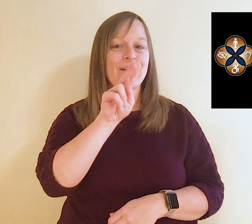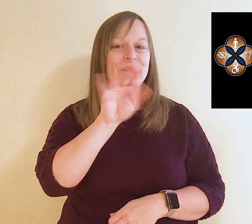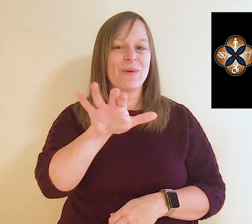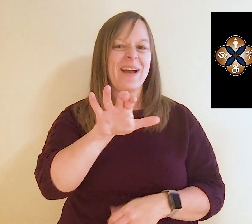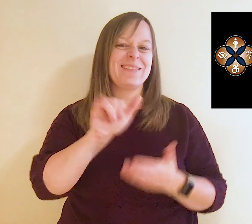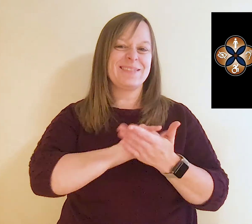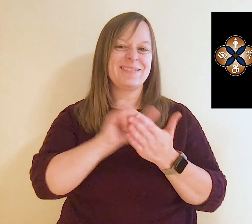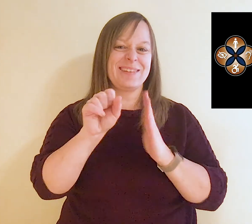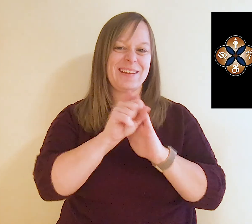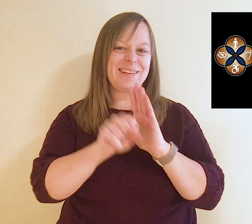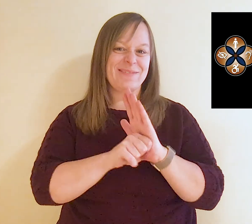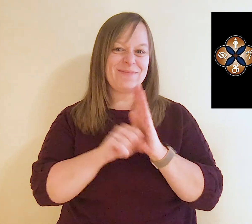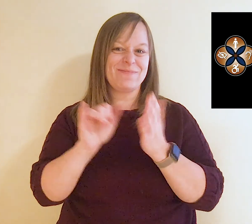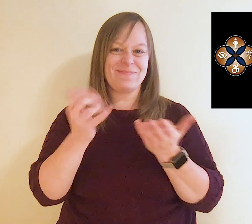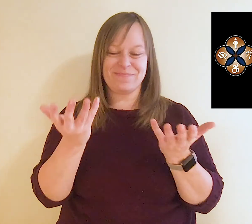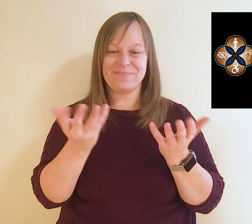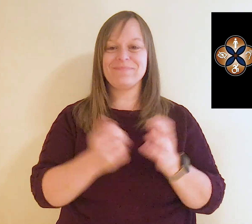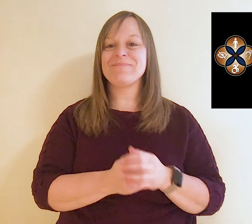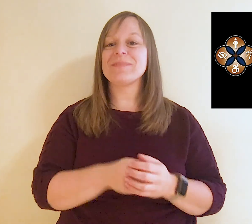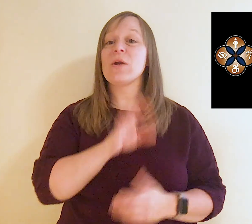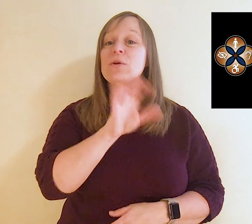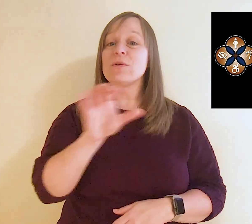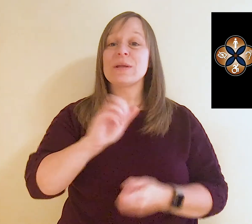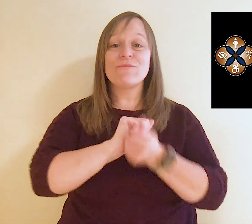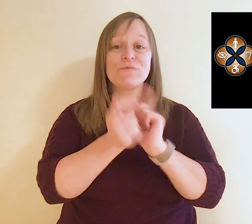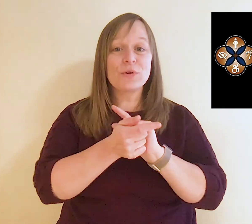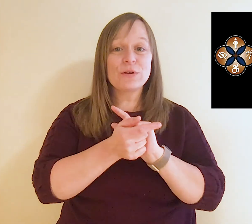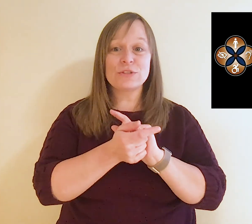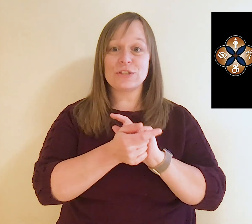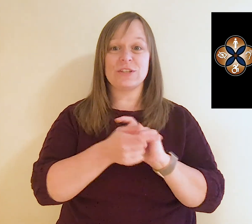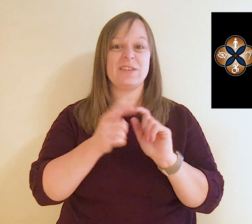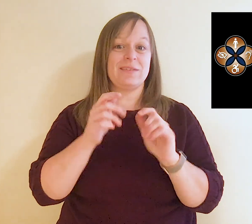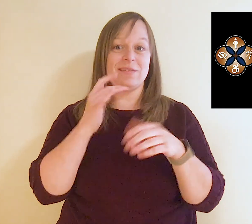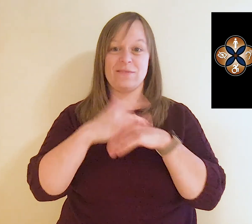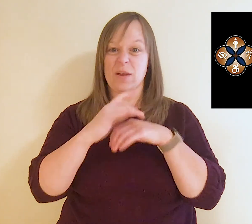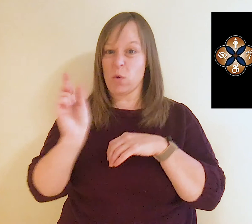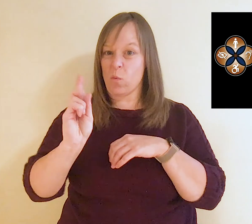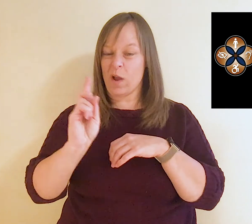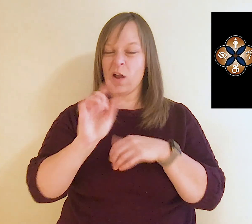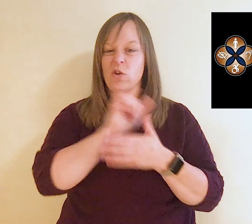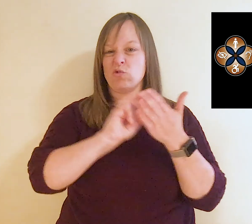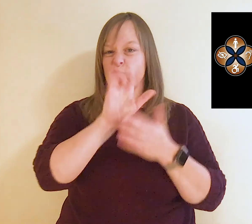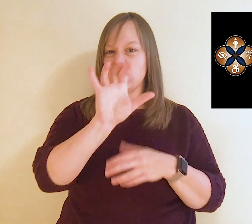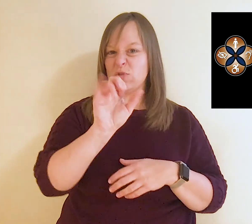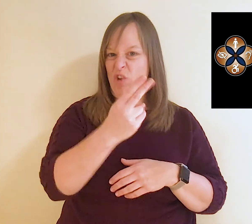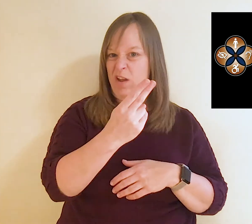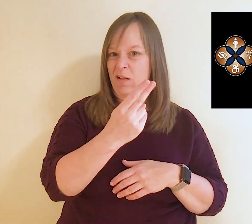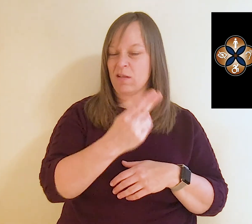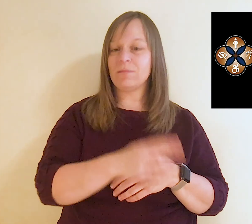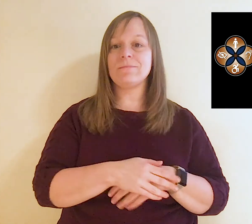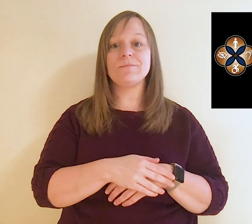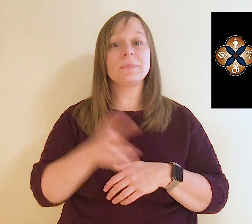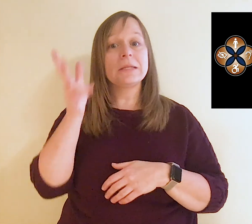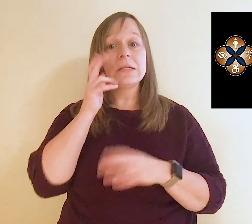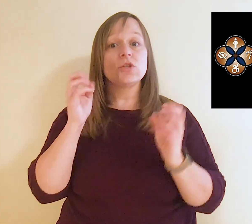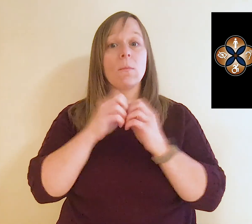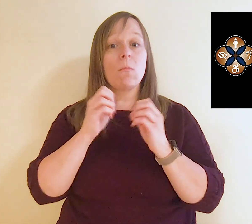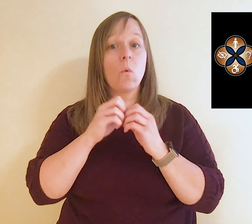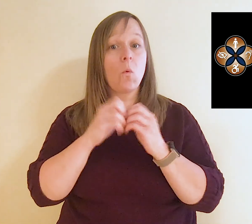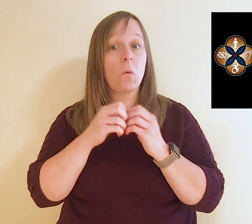disability rights in the state of New York. The closed caption version of this podcast is available on our YouTube channel. To listen to more